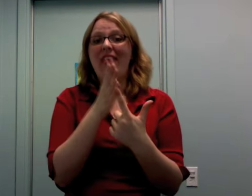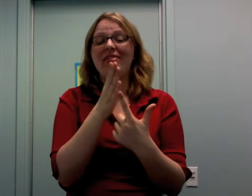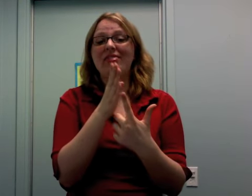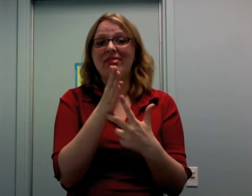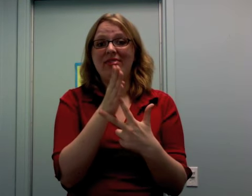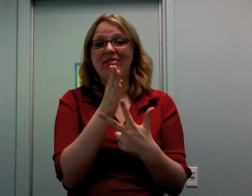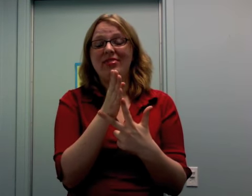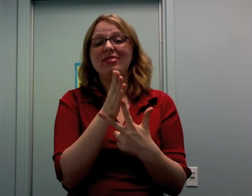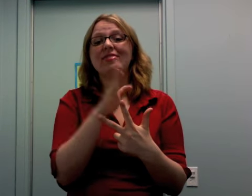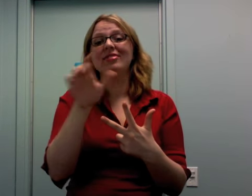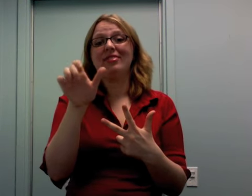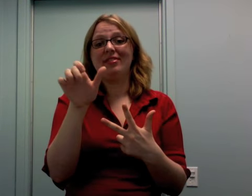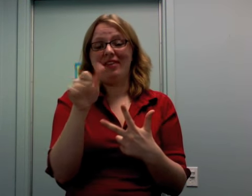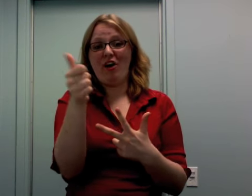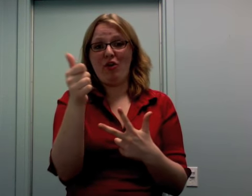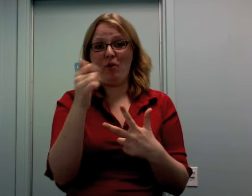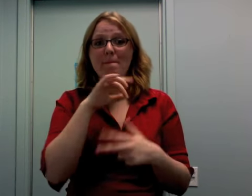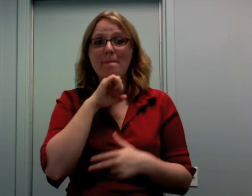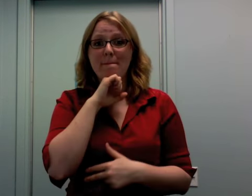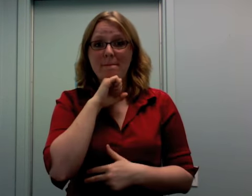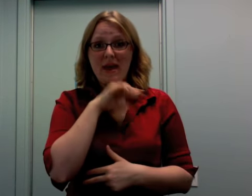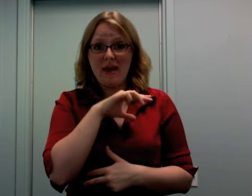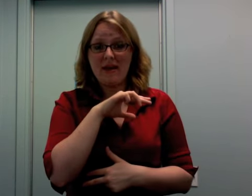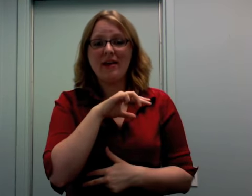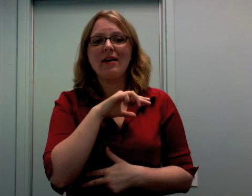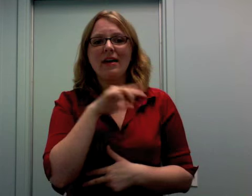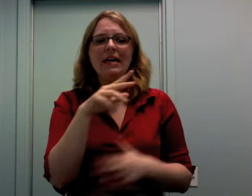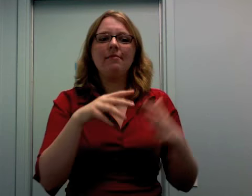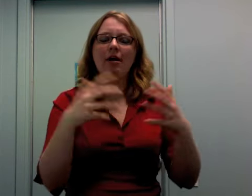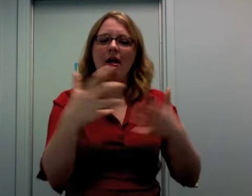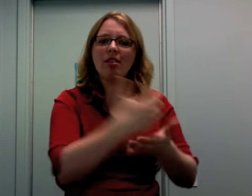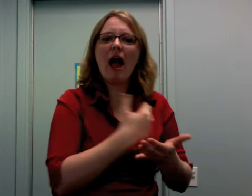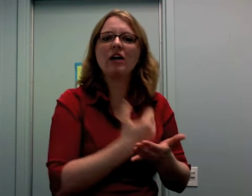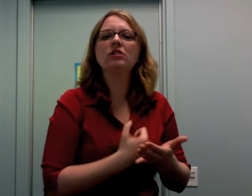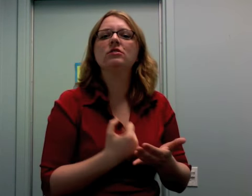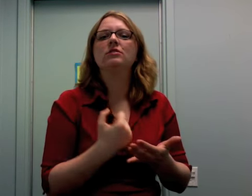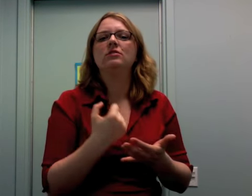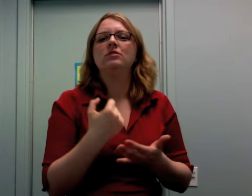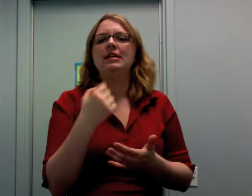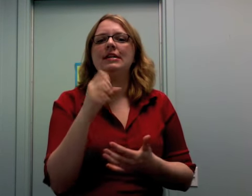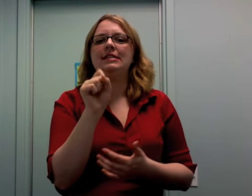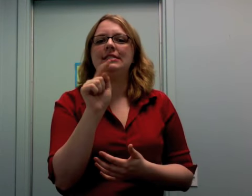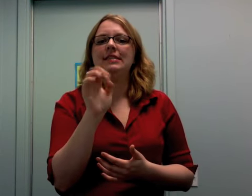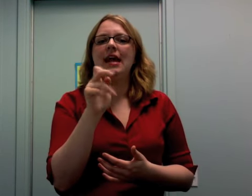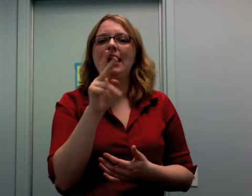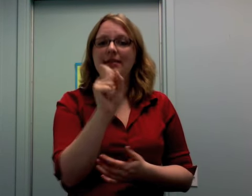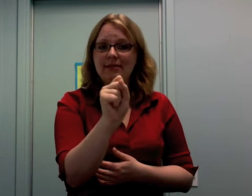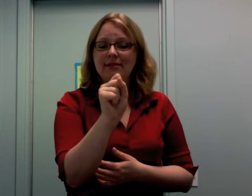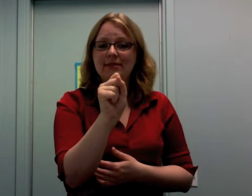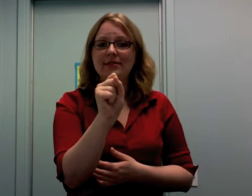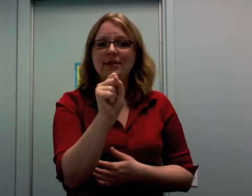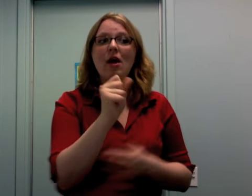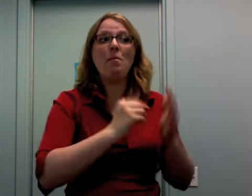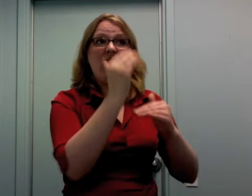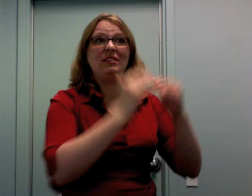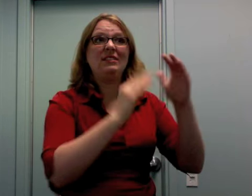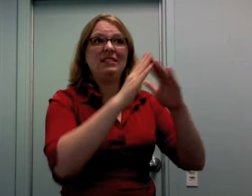house down and eats pig number 2. The third little pig, who is much wiser than pig number 1 and pig number